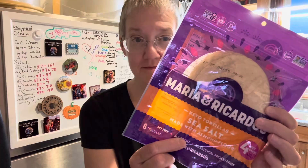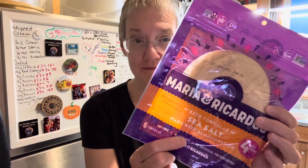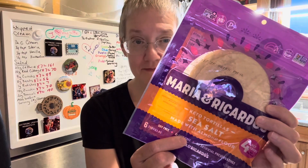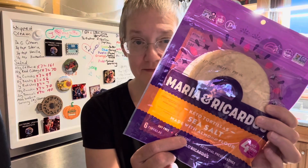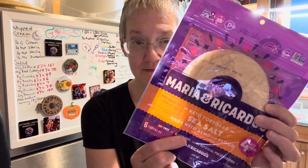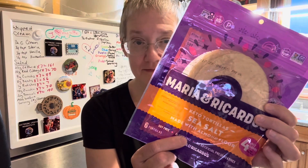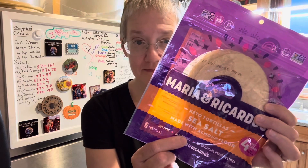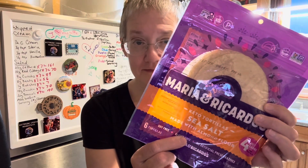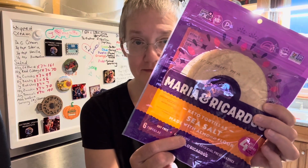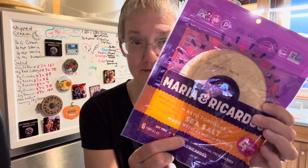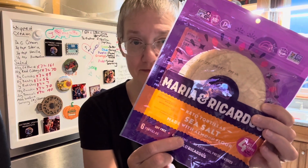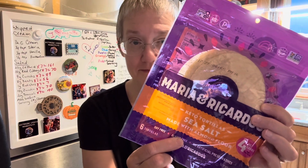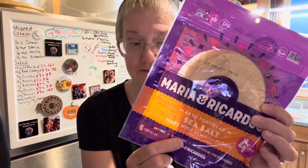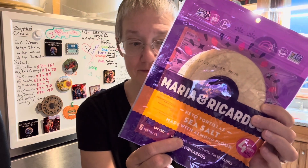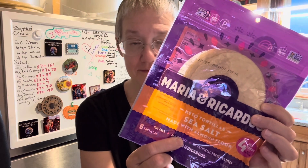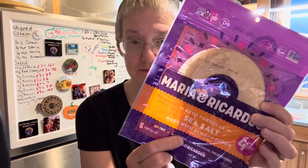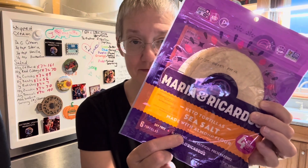And these are the tortillas that we use.